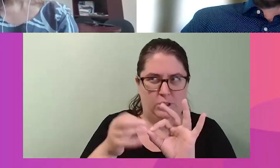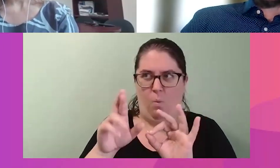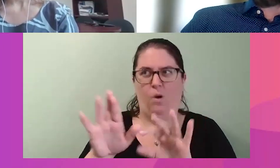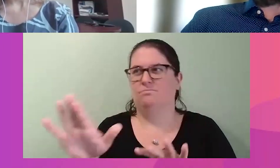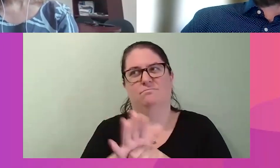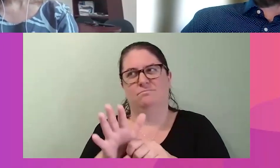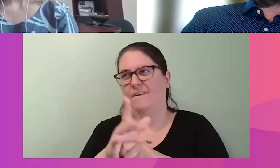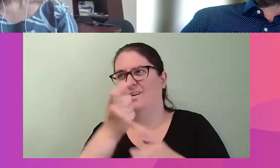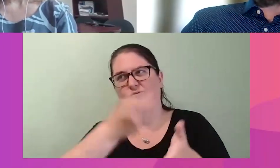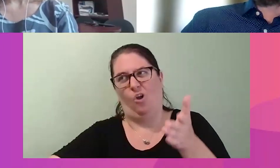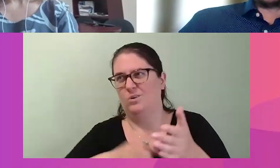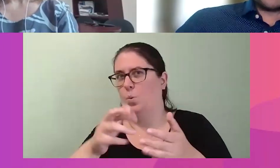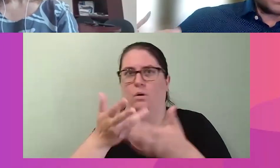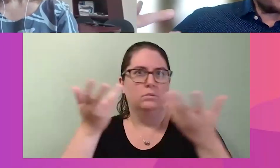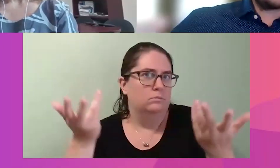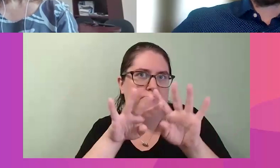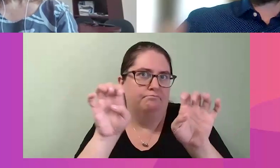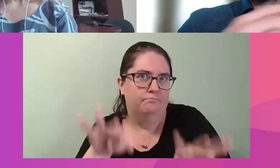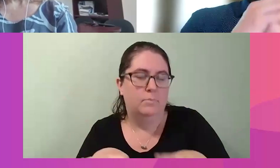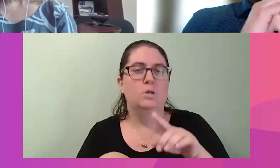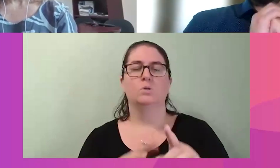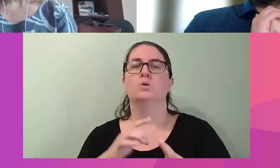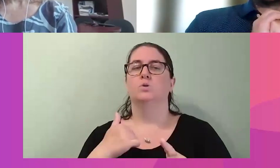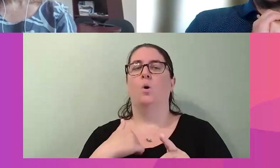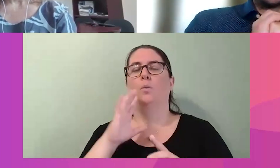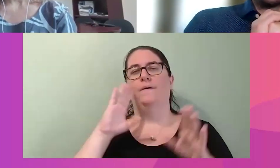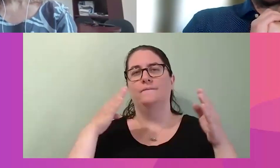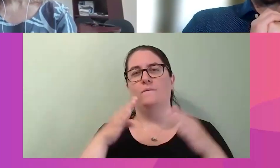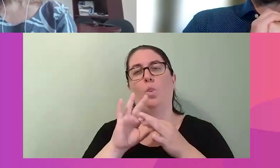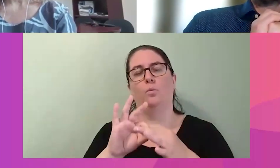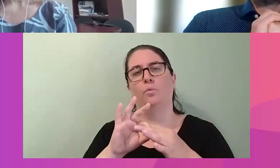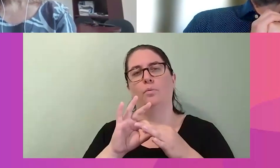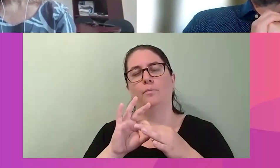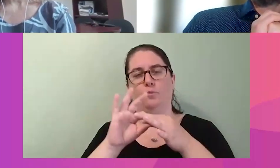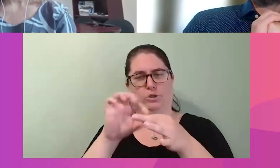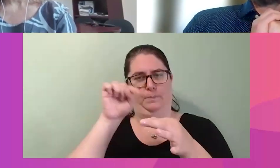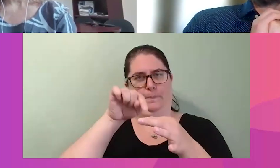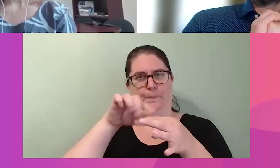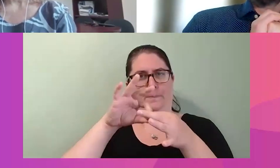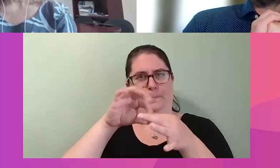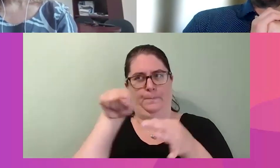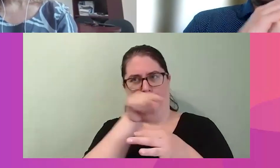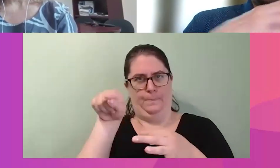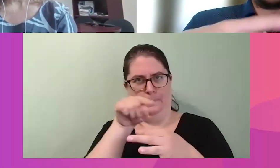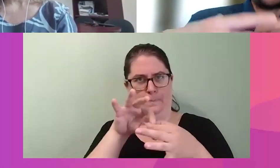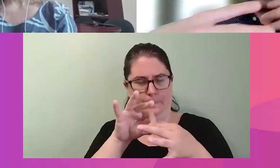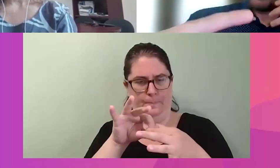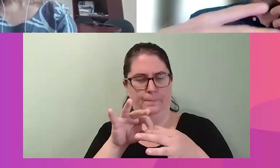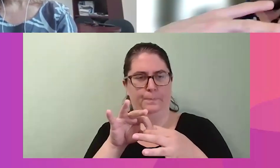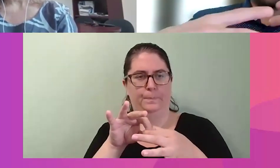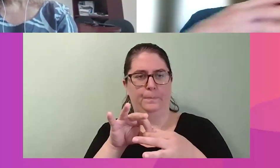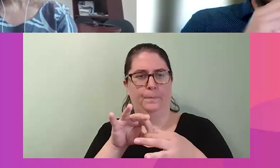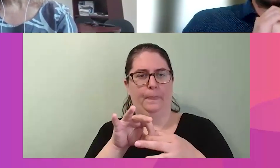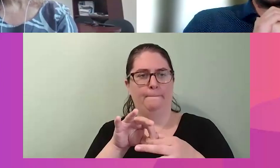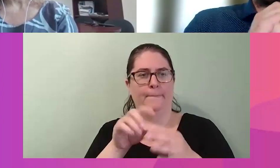Um, and so we do take a very relational approach in our work with RISE. It